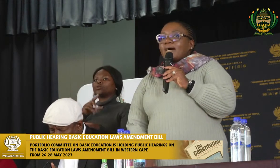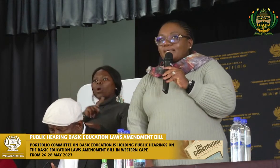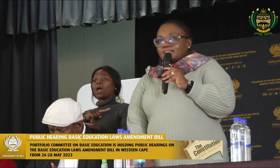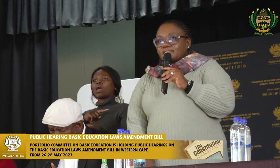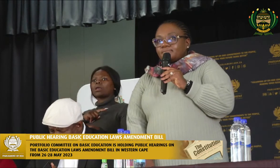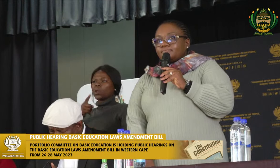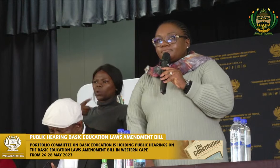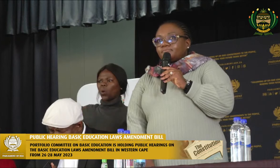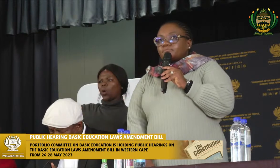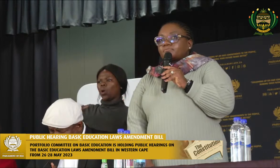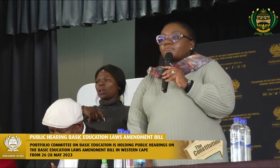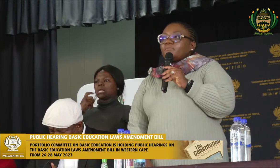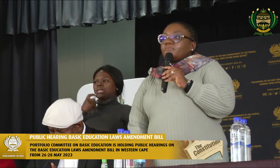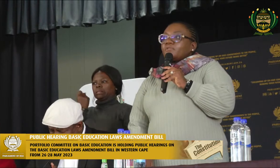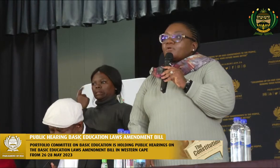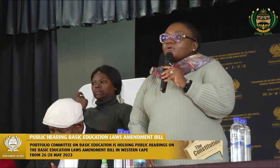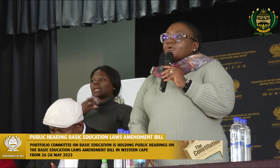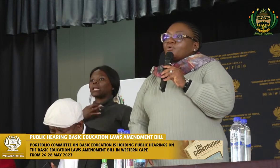But